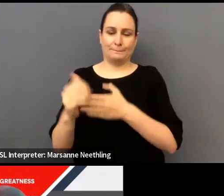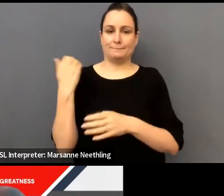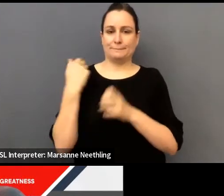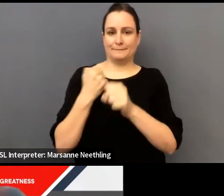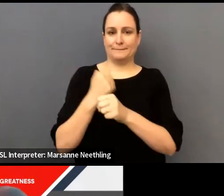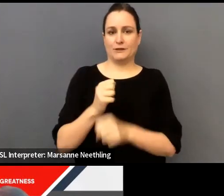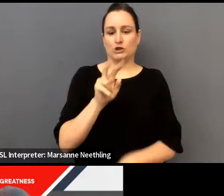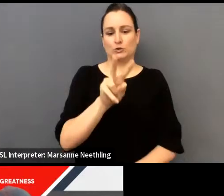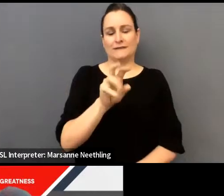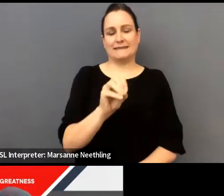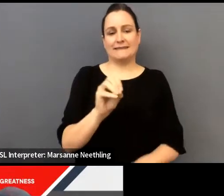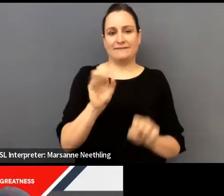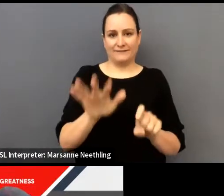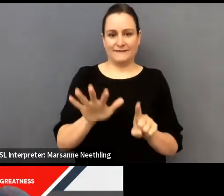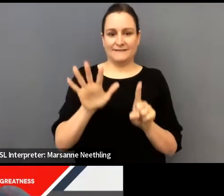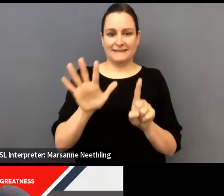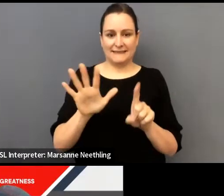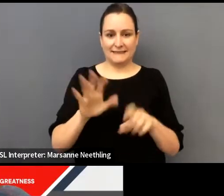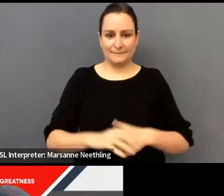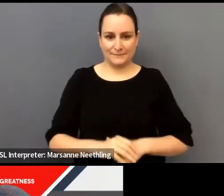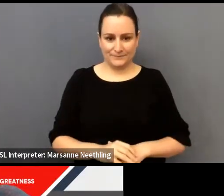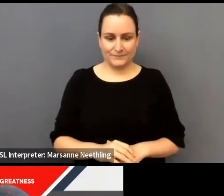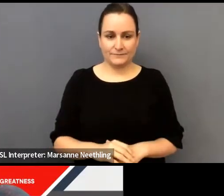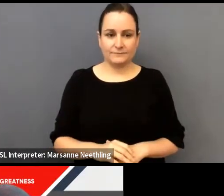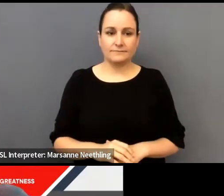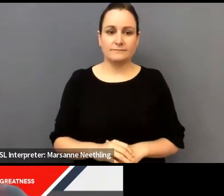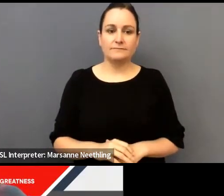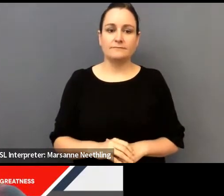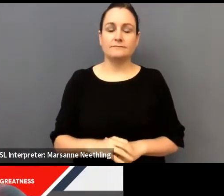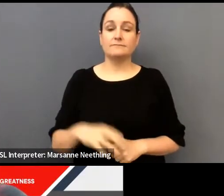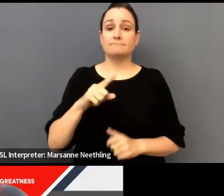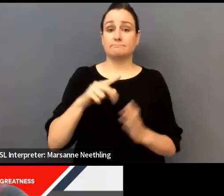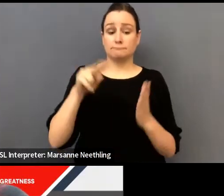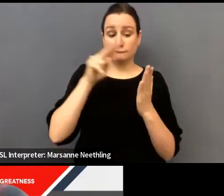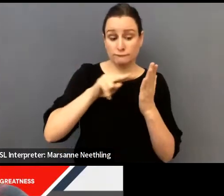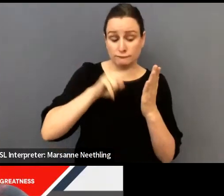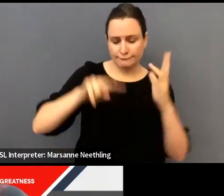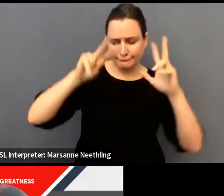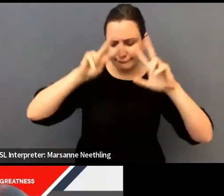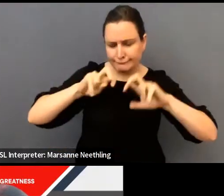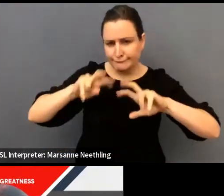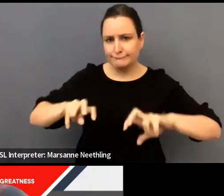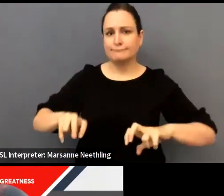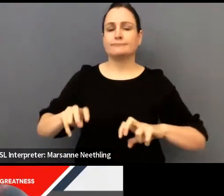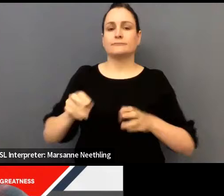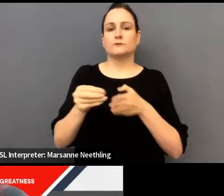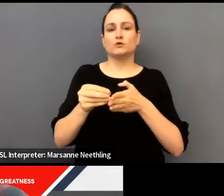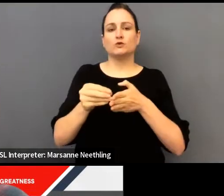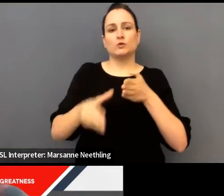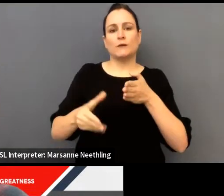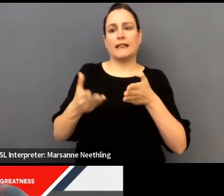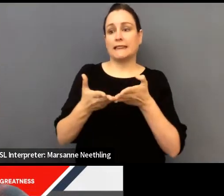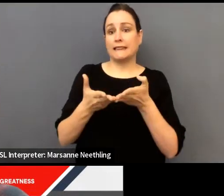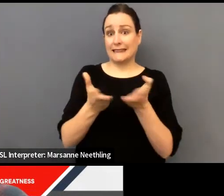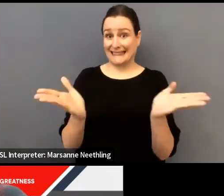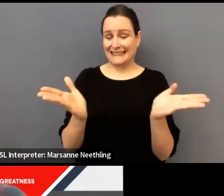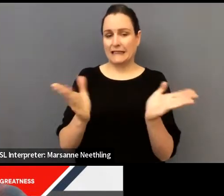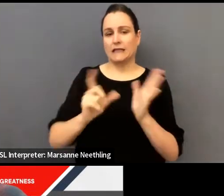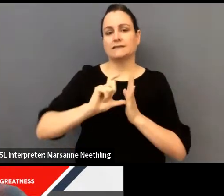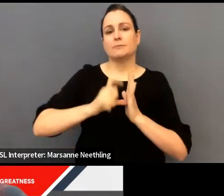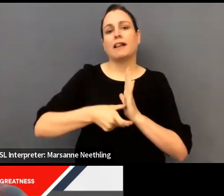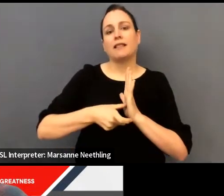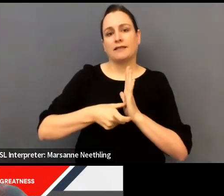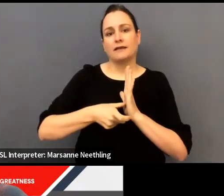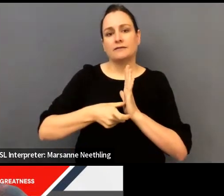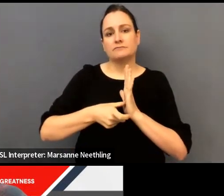of study done on the holistic student support approach for students with disabilities